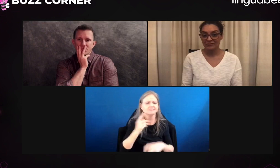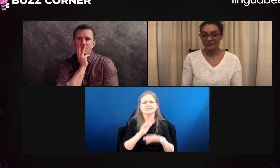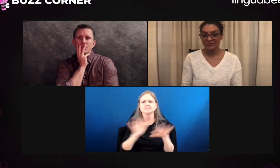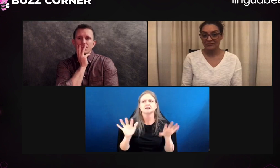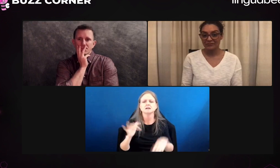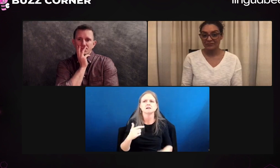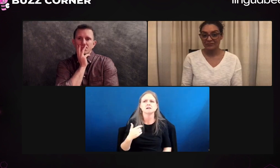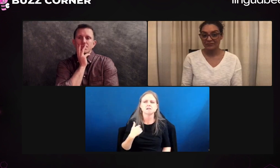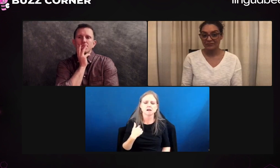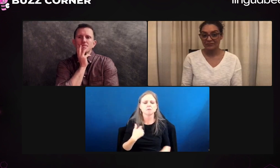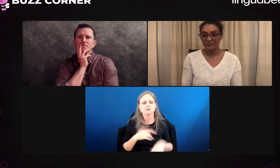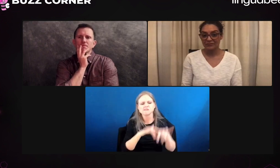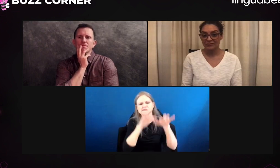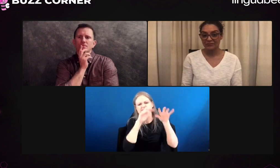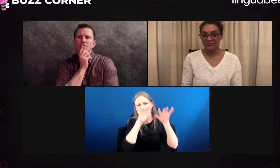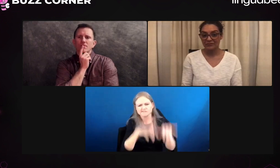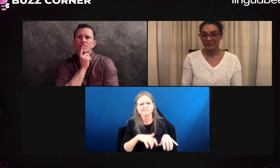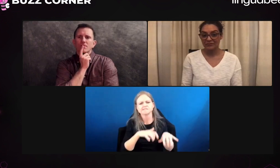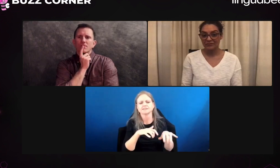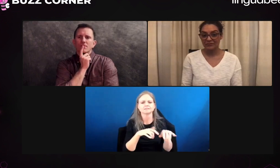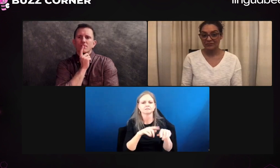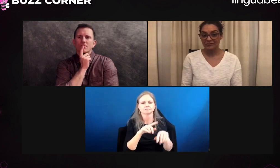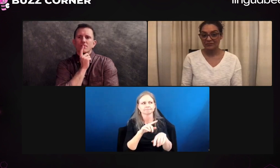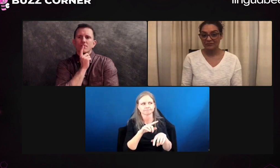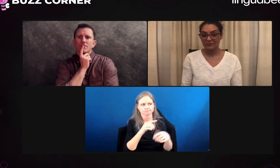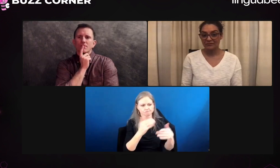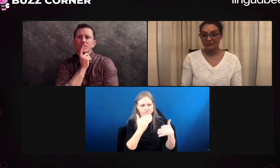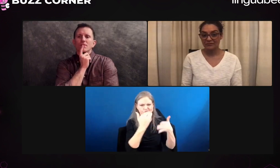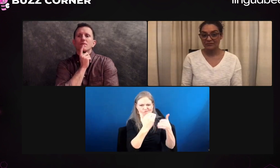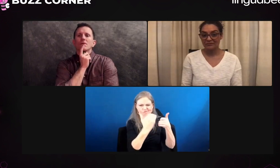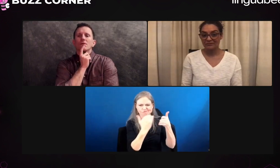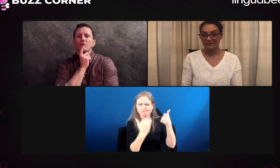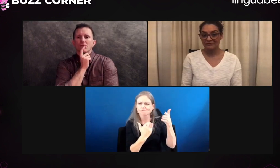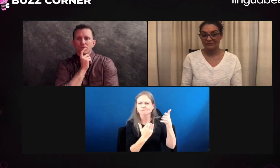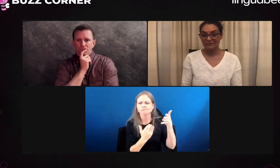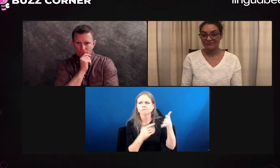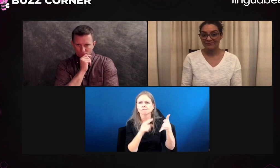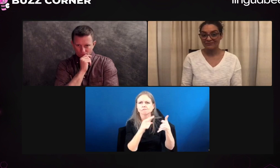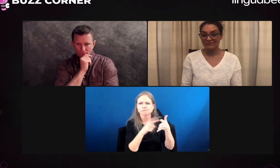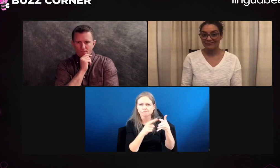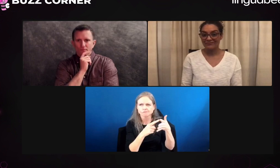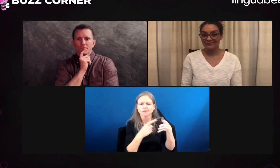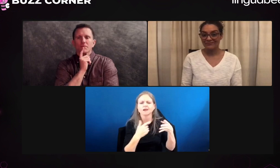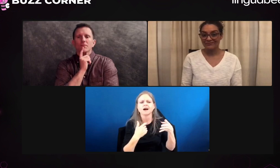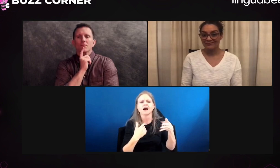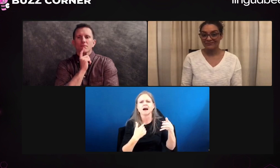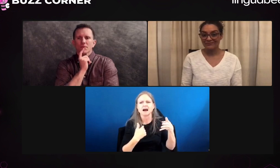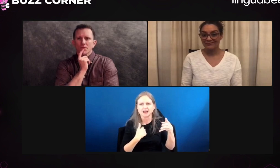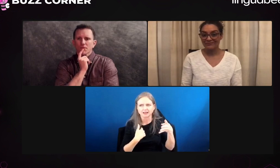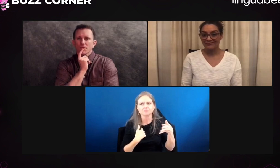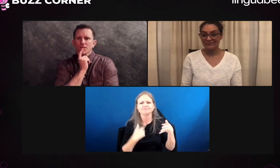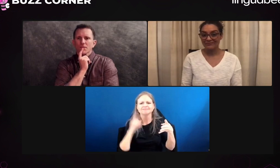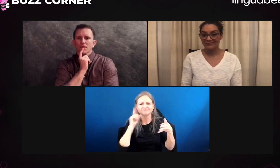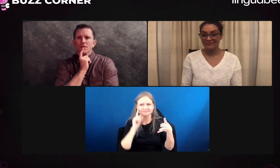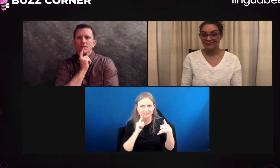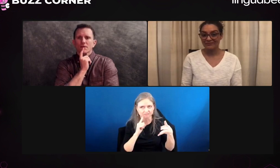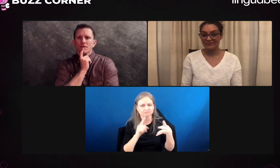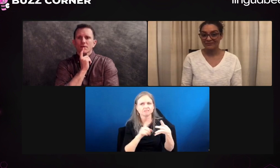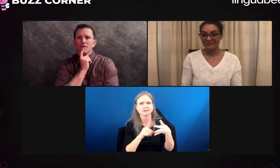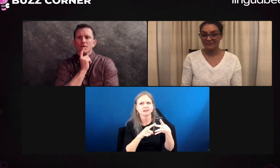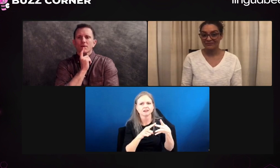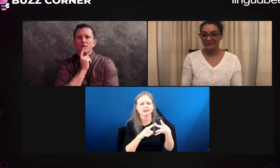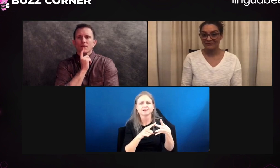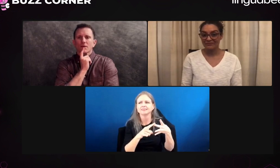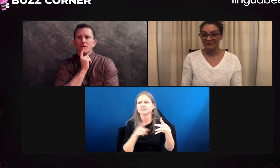or I'm incompetent or I'm not understanding the situation. Yeah. Is I will have a prepared list.